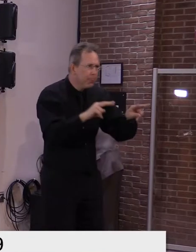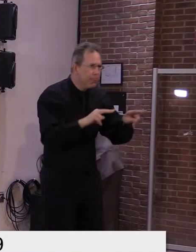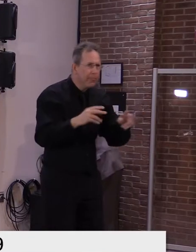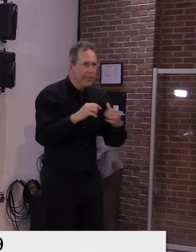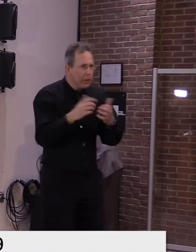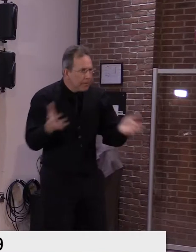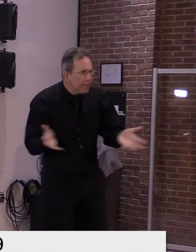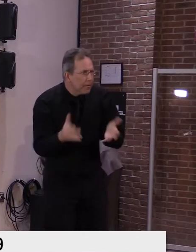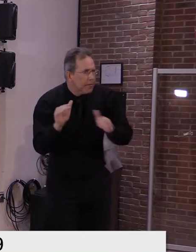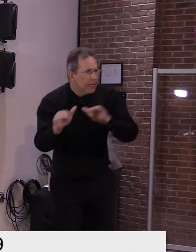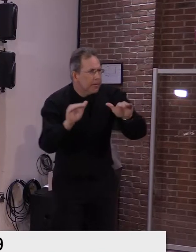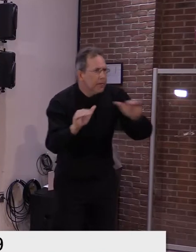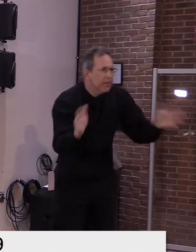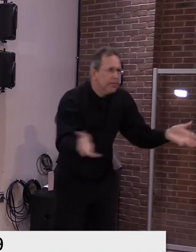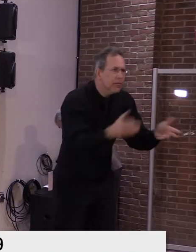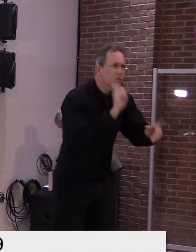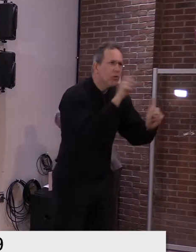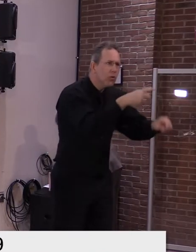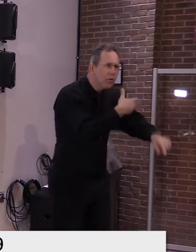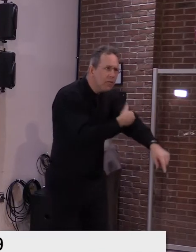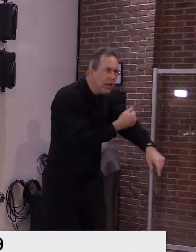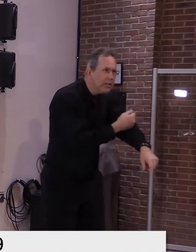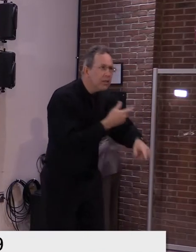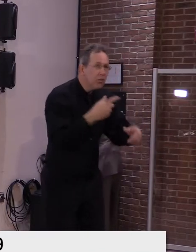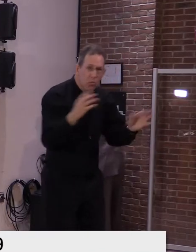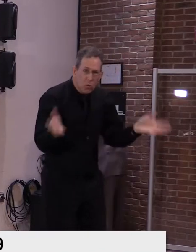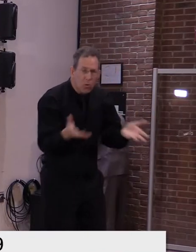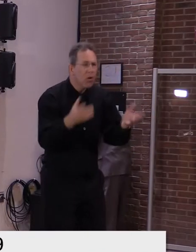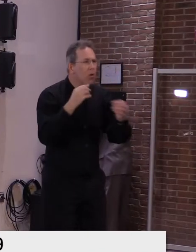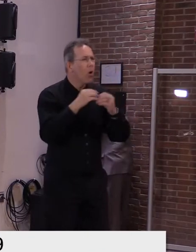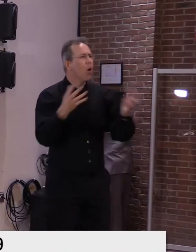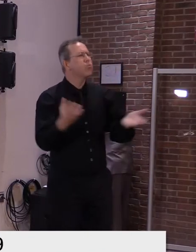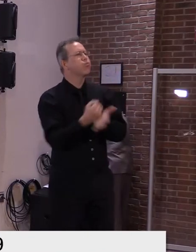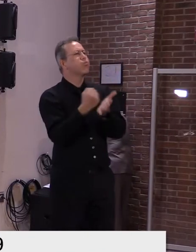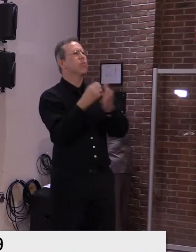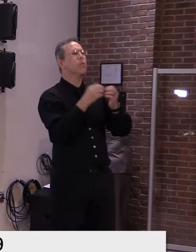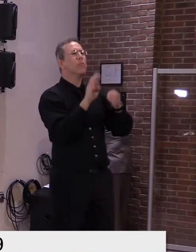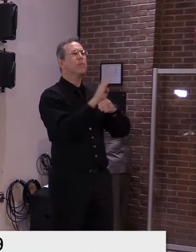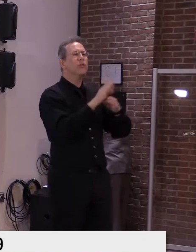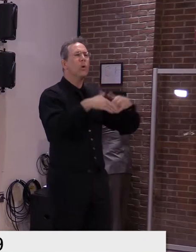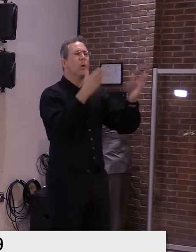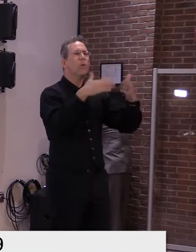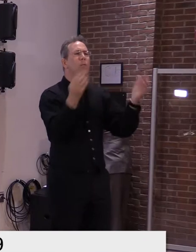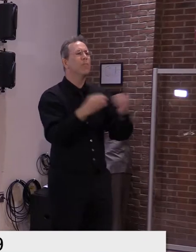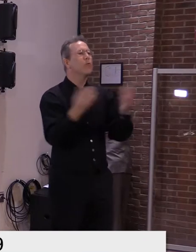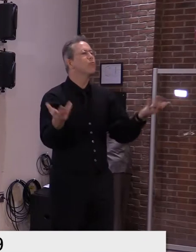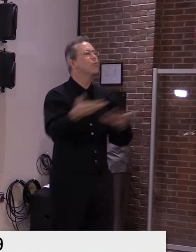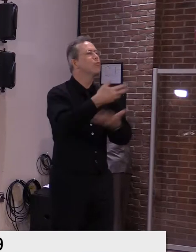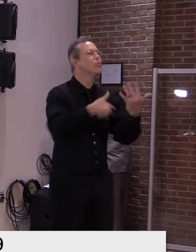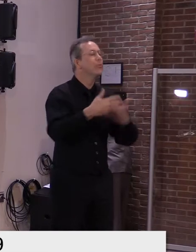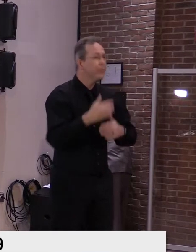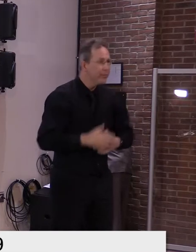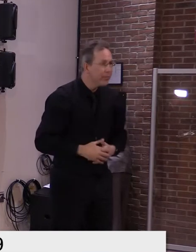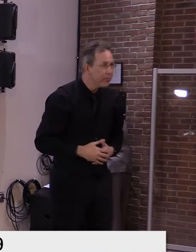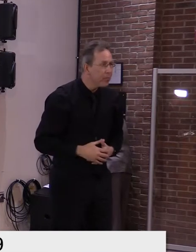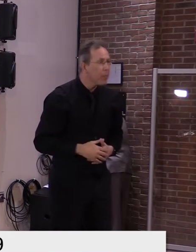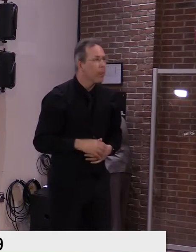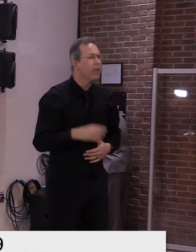eligible. We also get there by continuing the personal responsibility Vermonters have shown throughout the